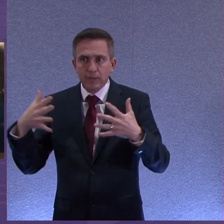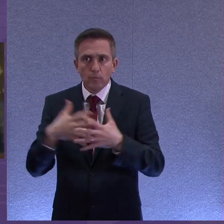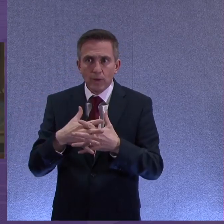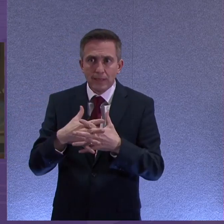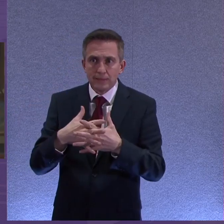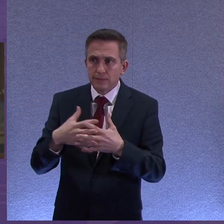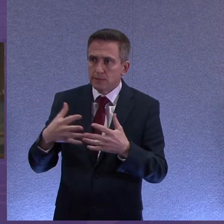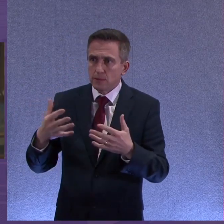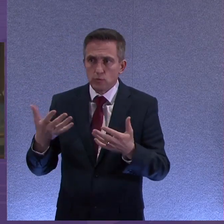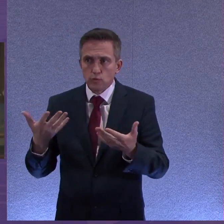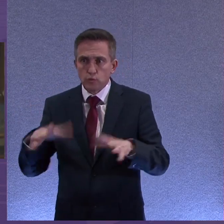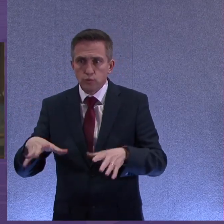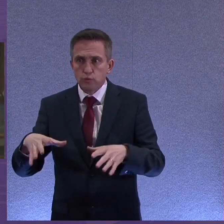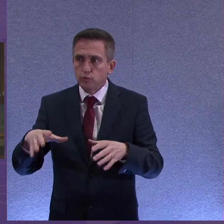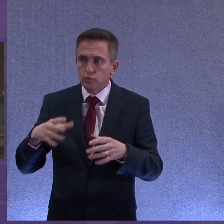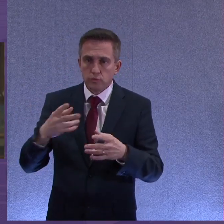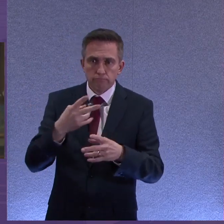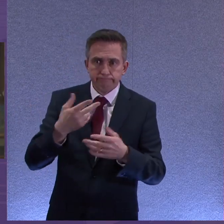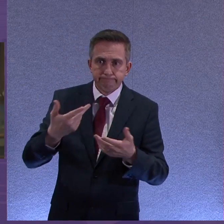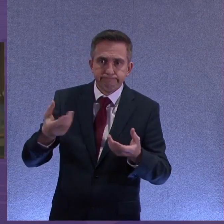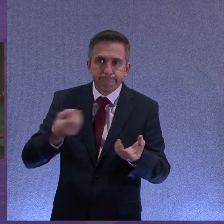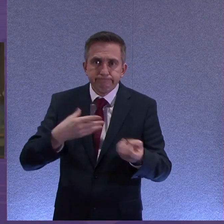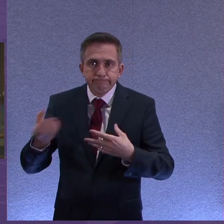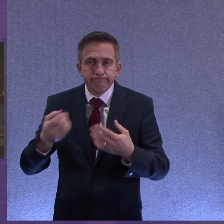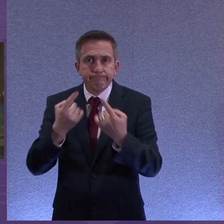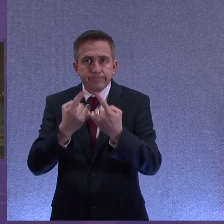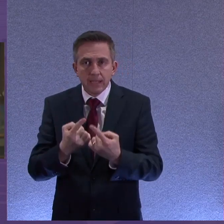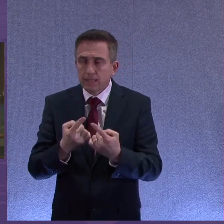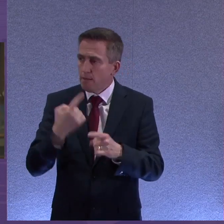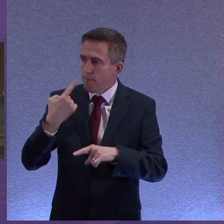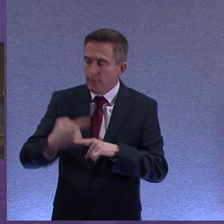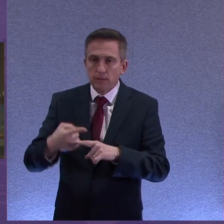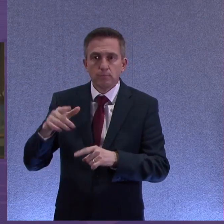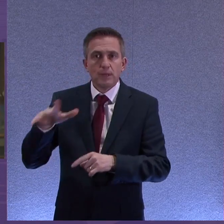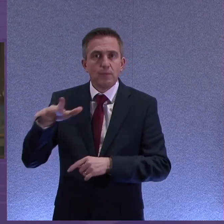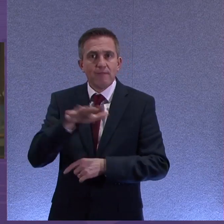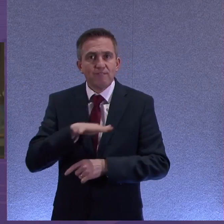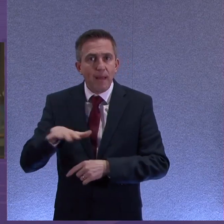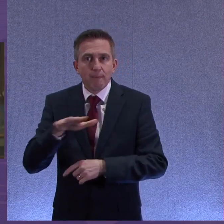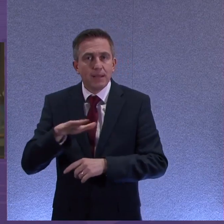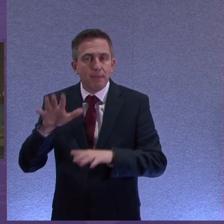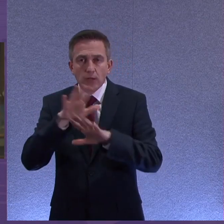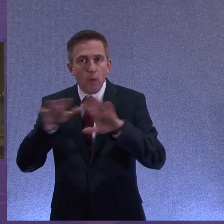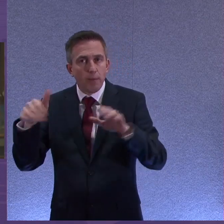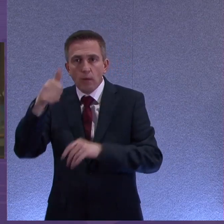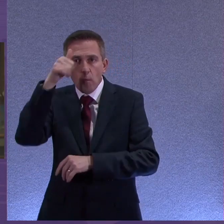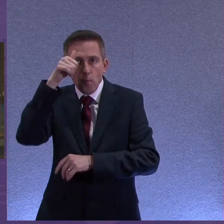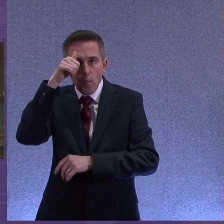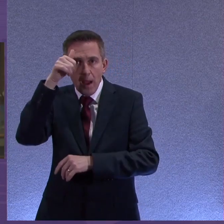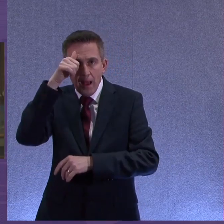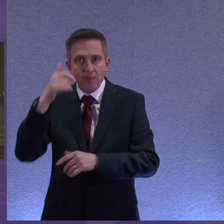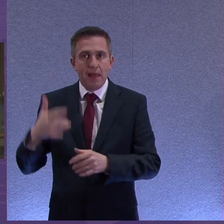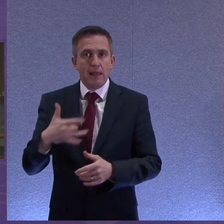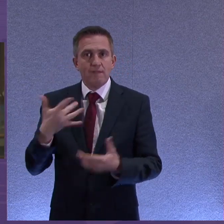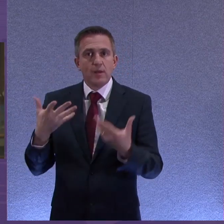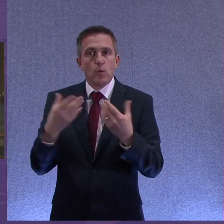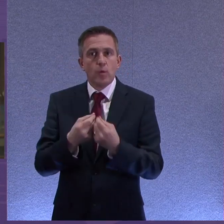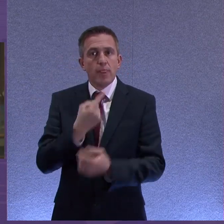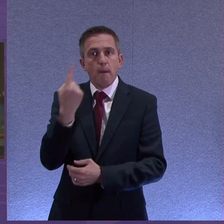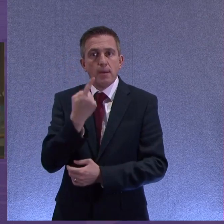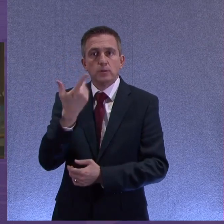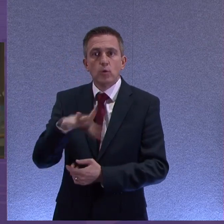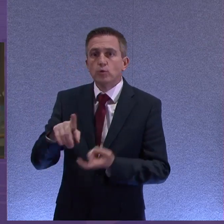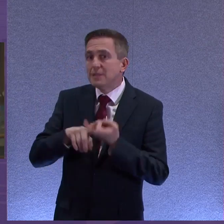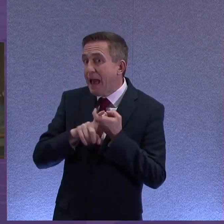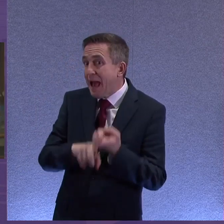feed those addictions, while at the same time being in the household with family members who may not be aware that they are living with an addict. These are